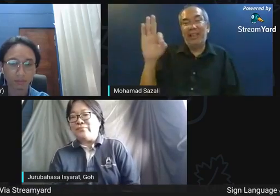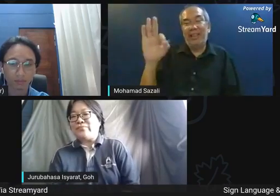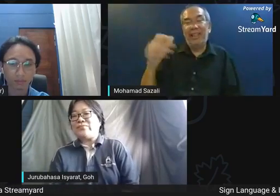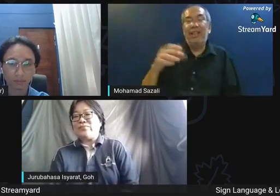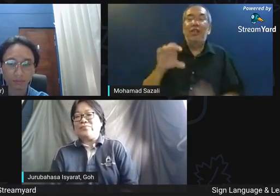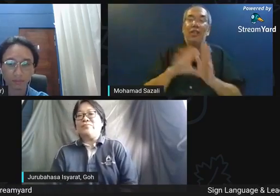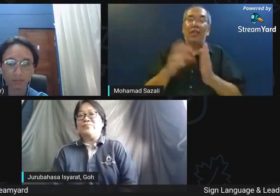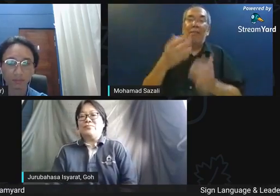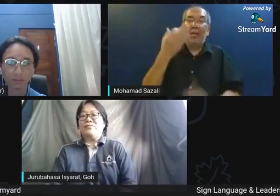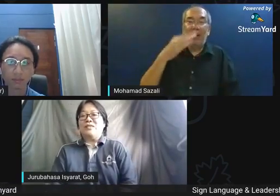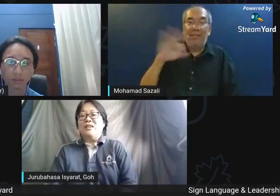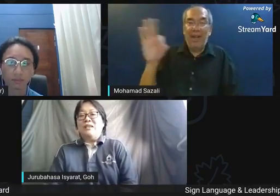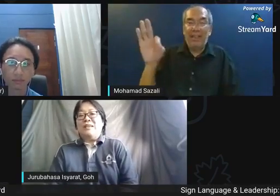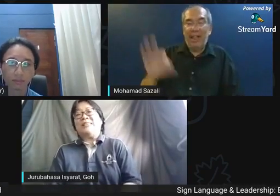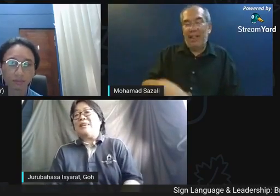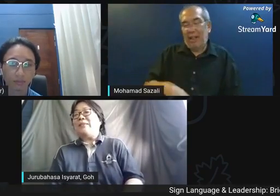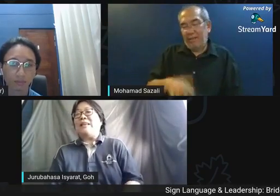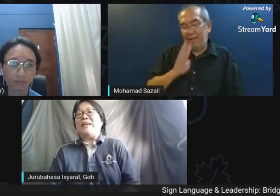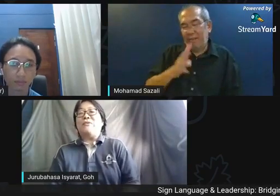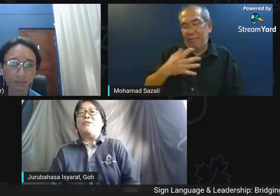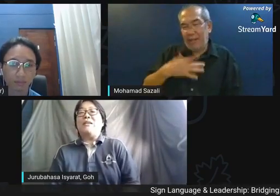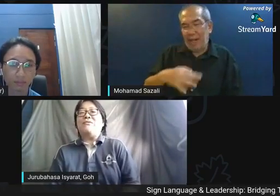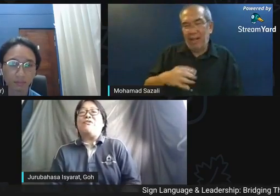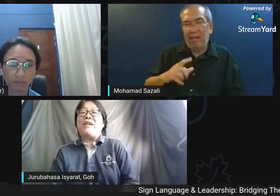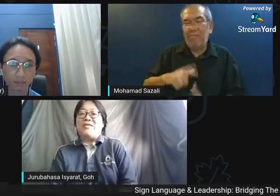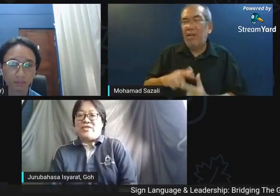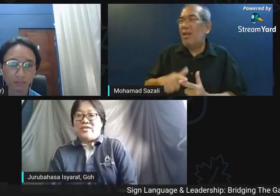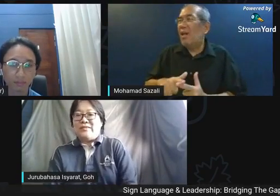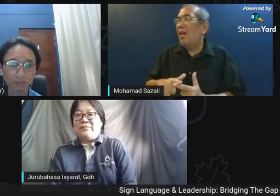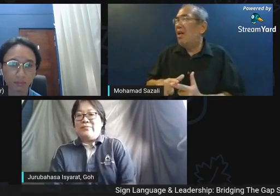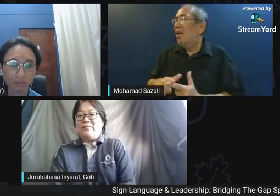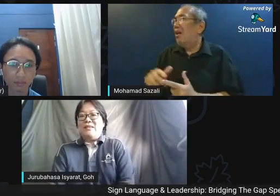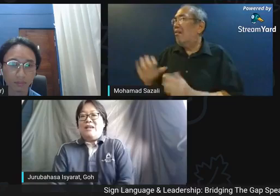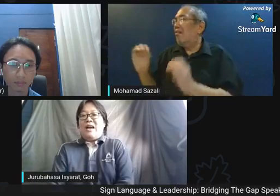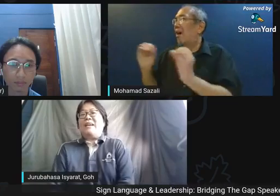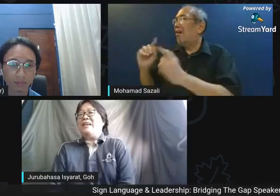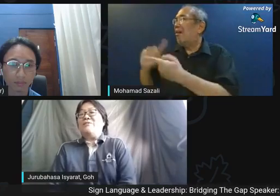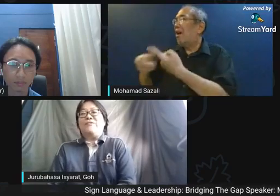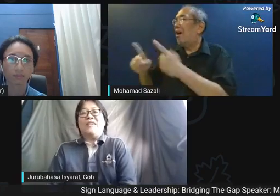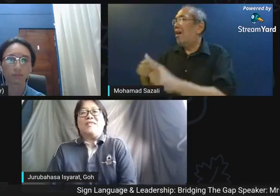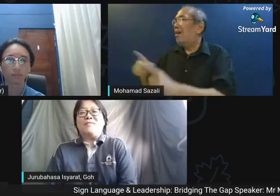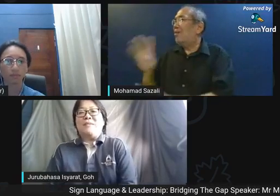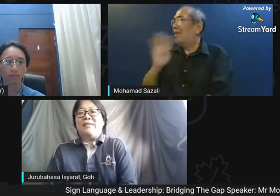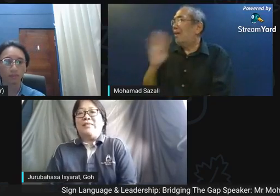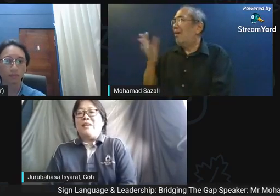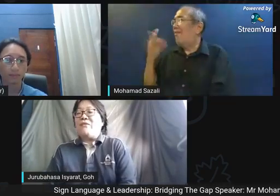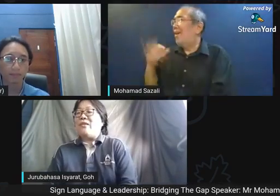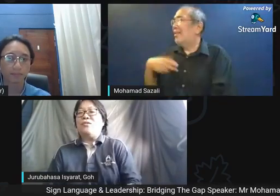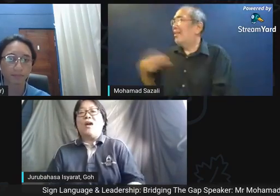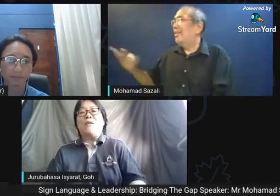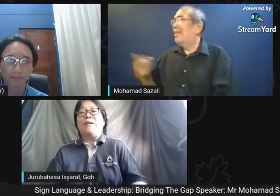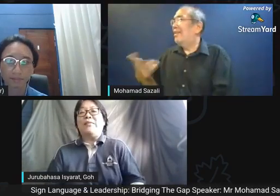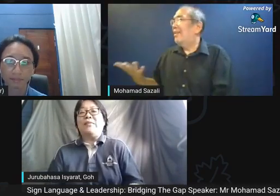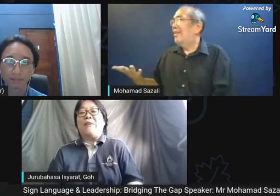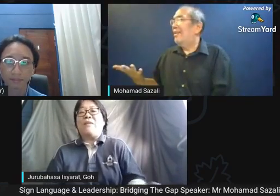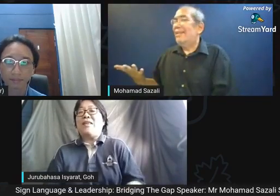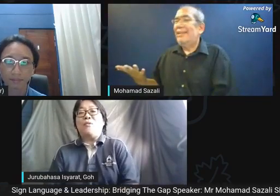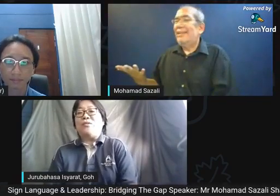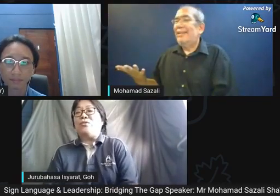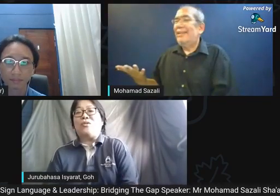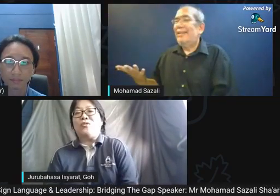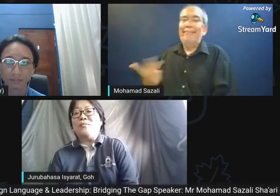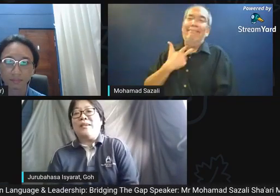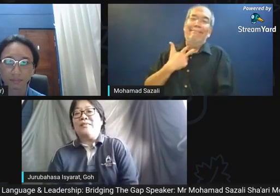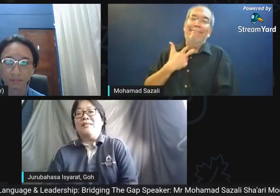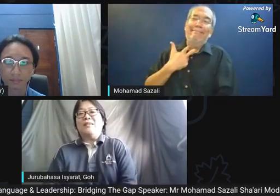them. It's the same thing like if you learn French. I can learn French, but if I do not have anyone